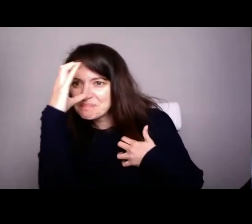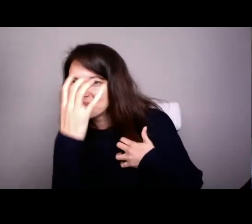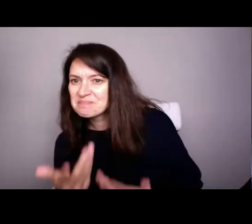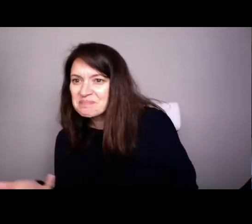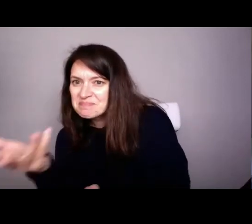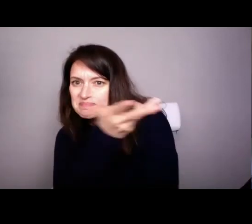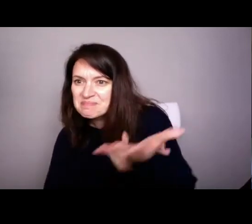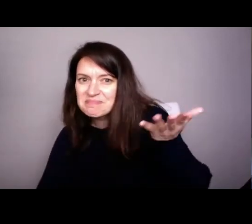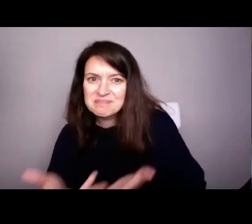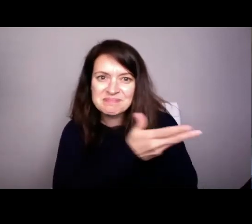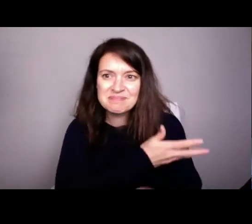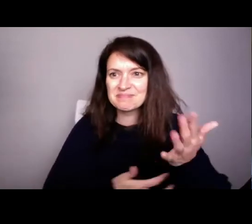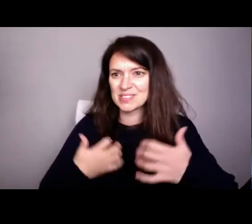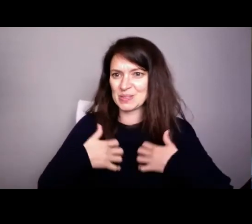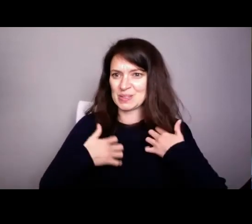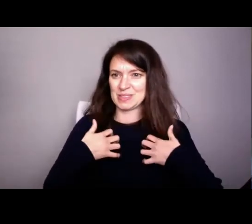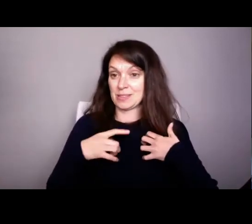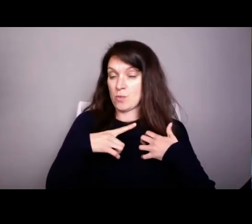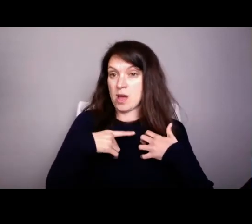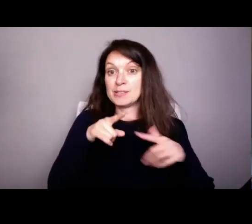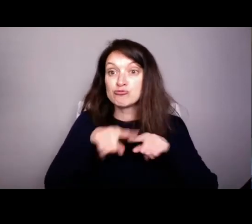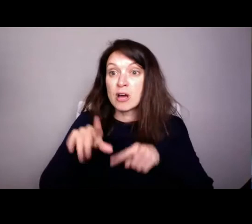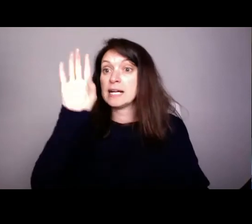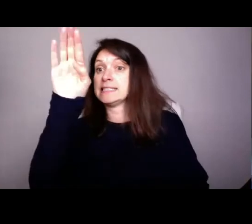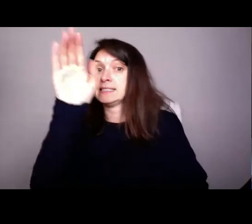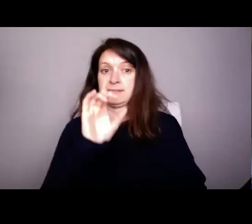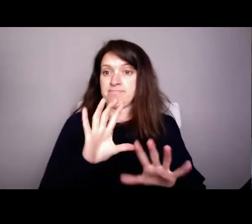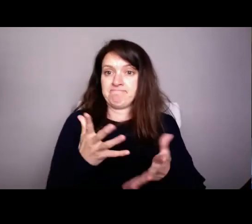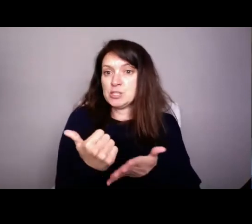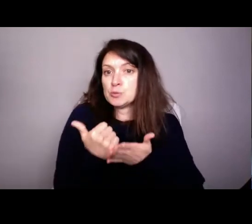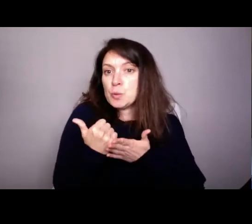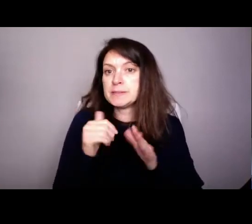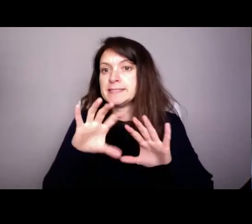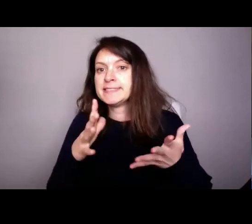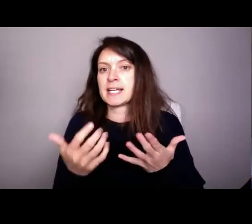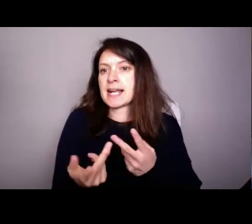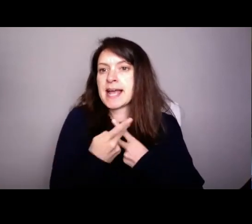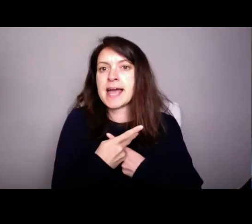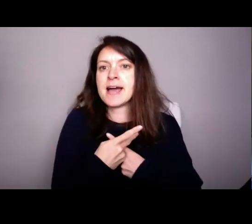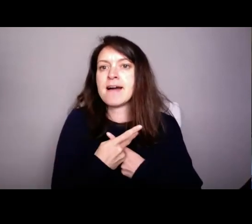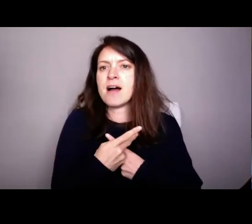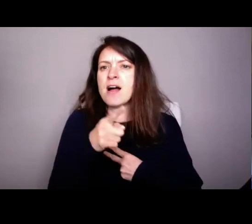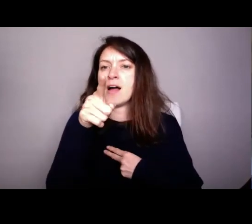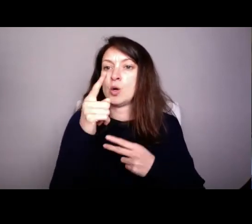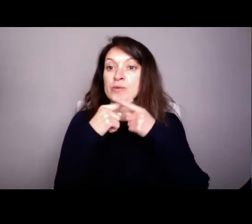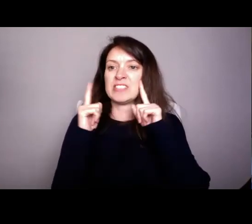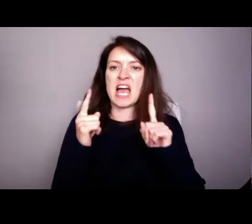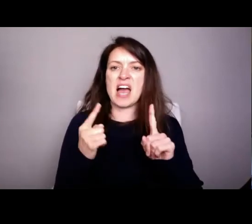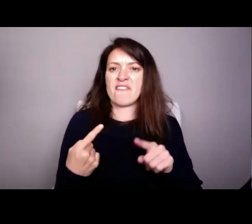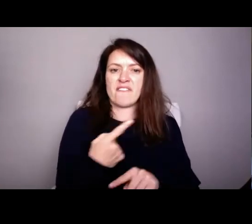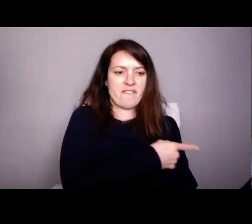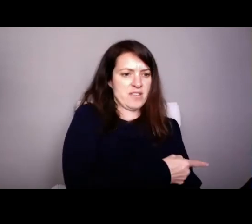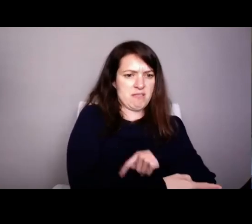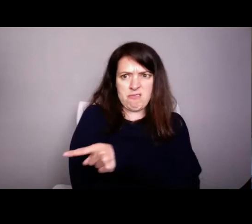of, not being able to get the support or care I need, I feel that there's a culture of passing the buck. So an example of